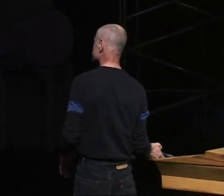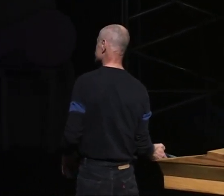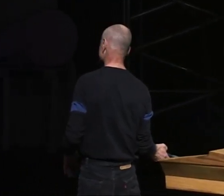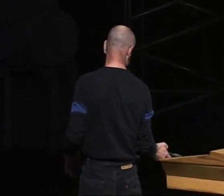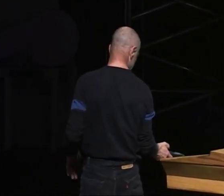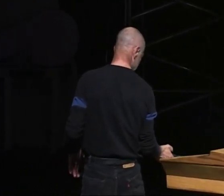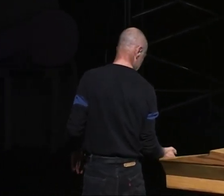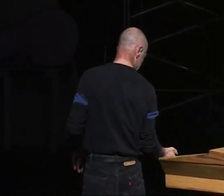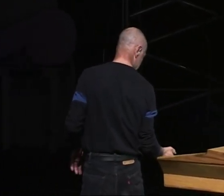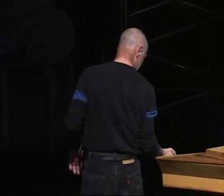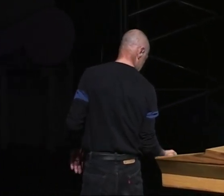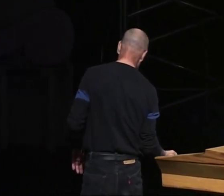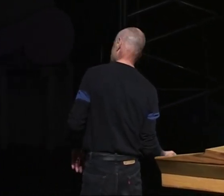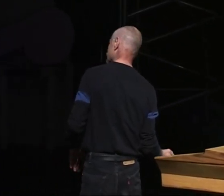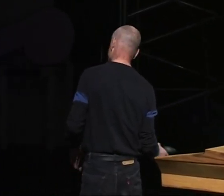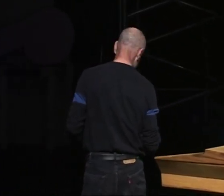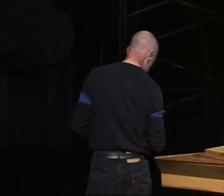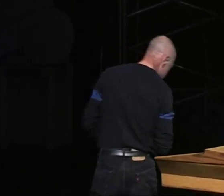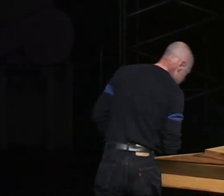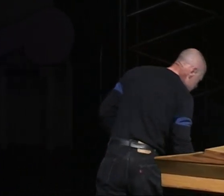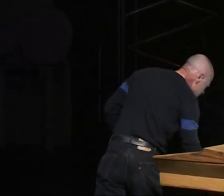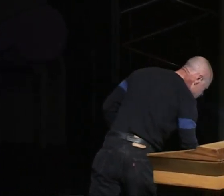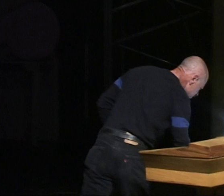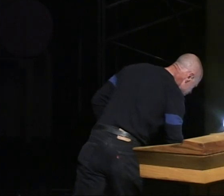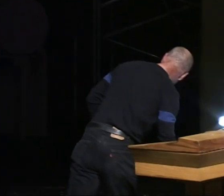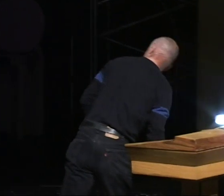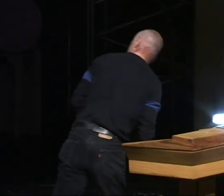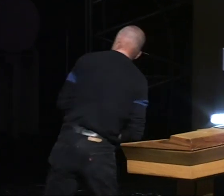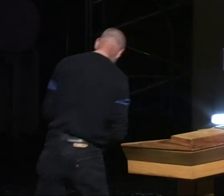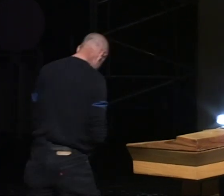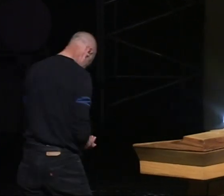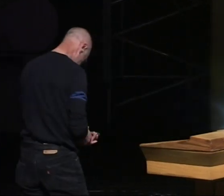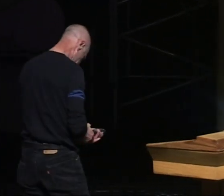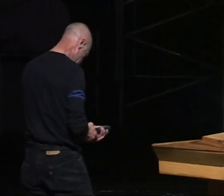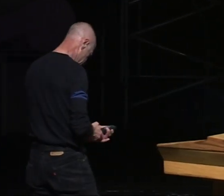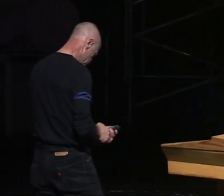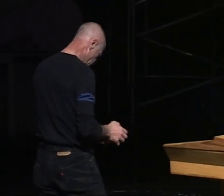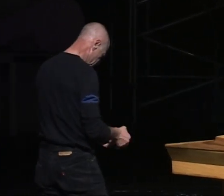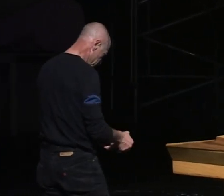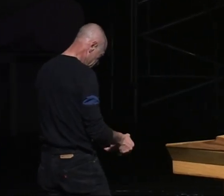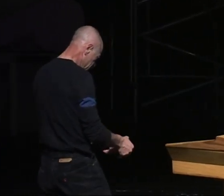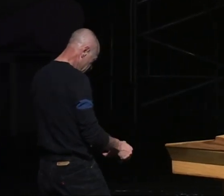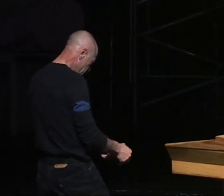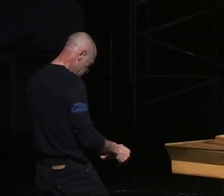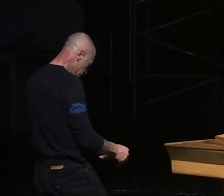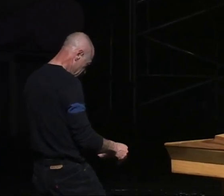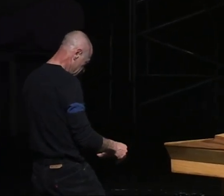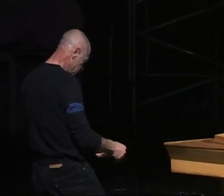I talk about this piece in the DVD.